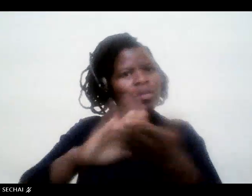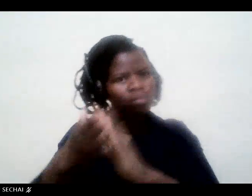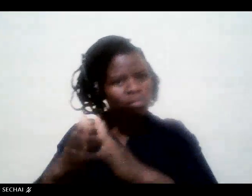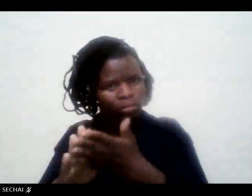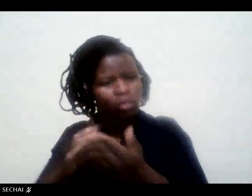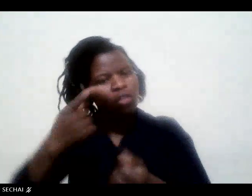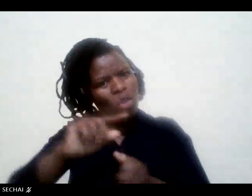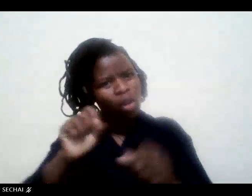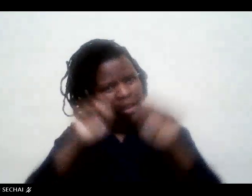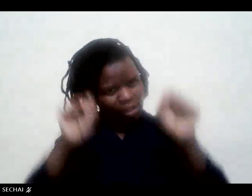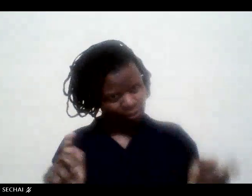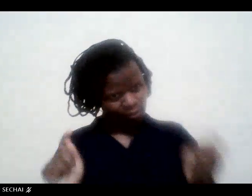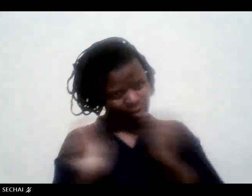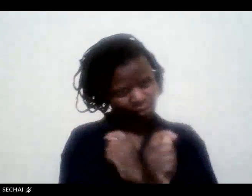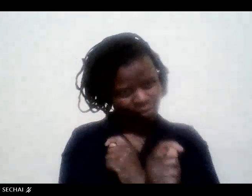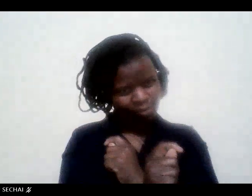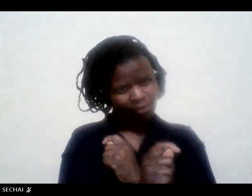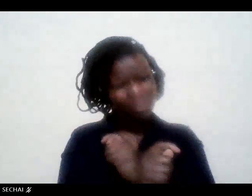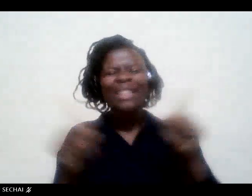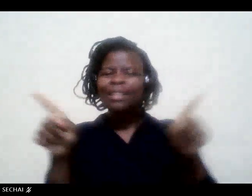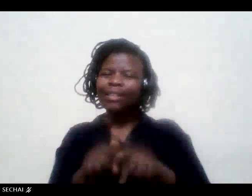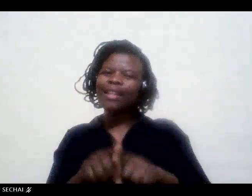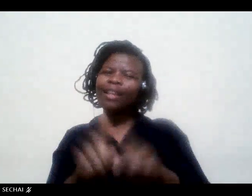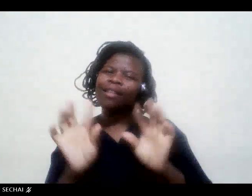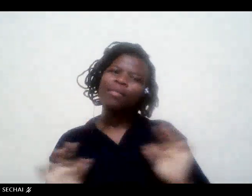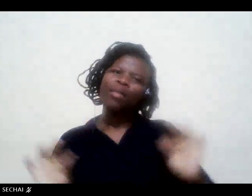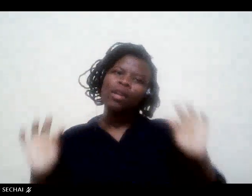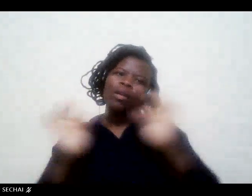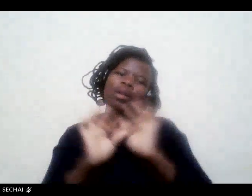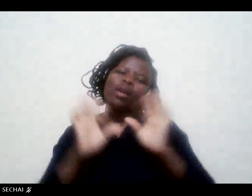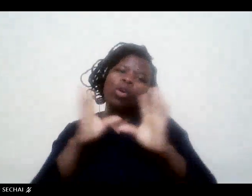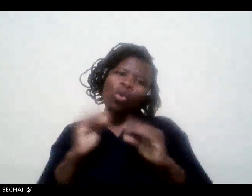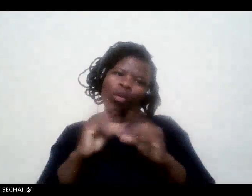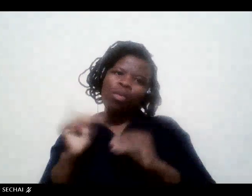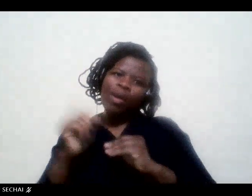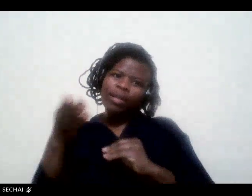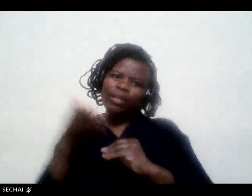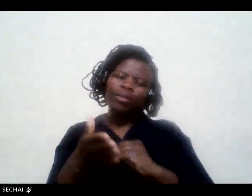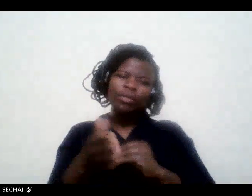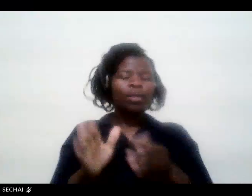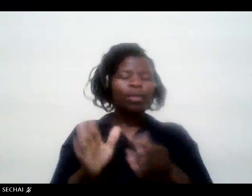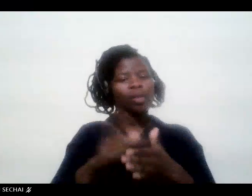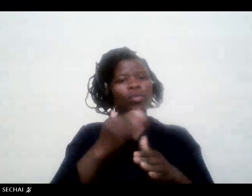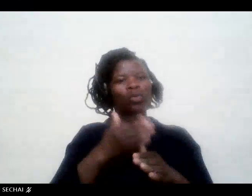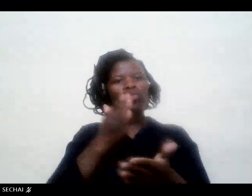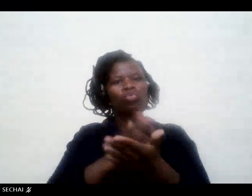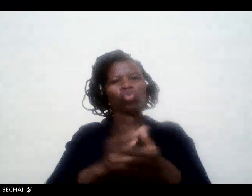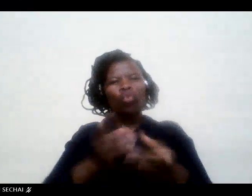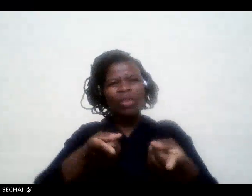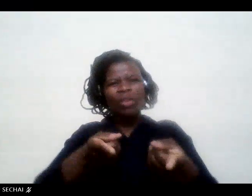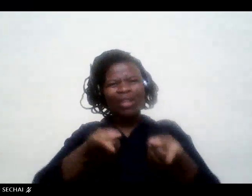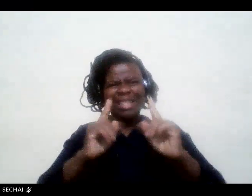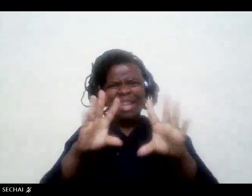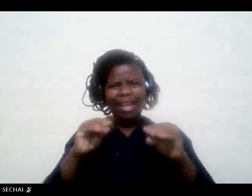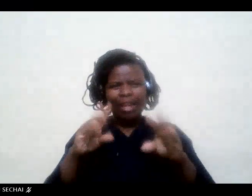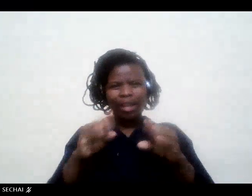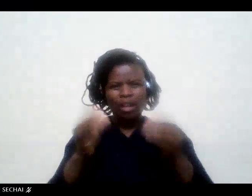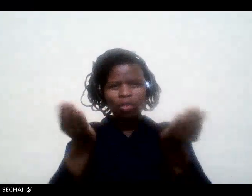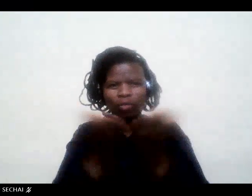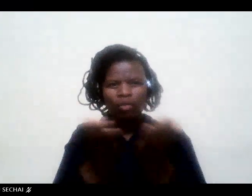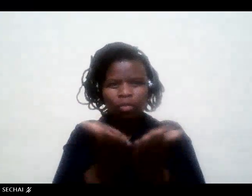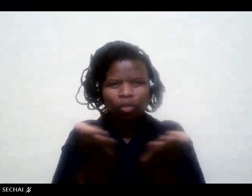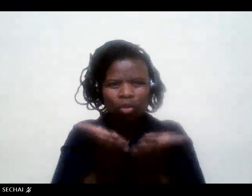important. What she's saying there is that, so, because there's the danger of schools saying, we don't have the resources,